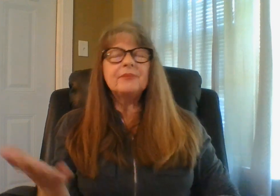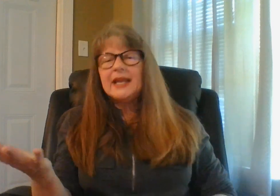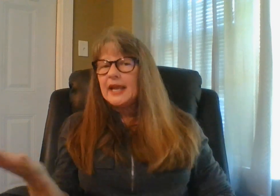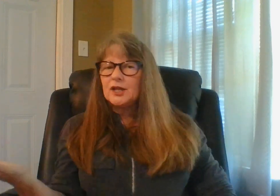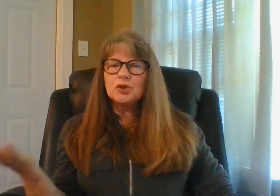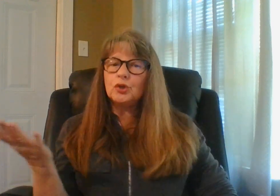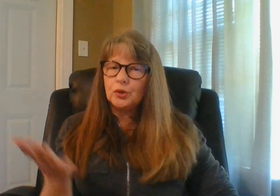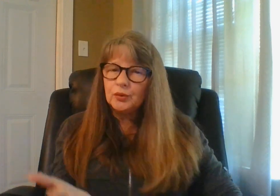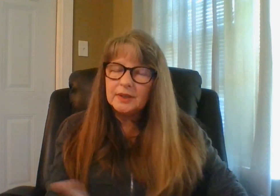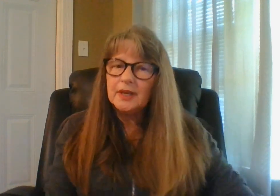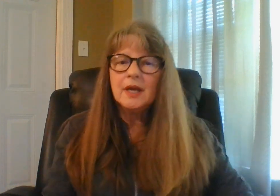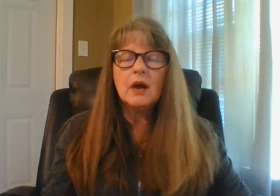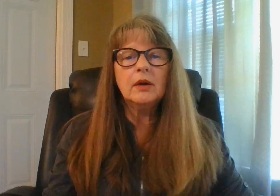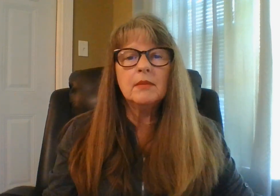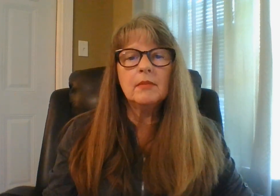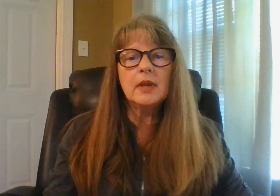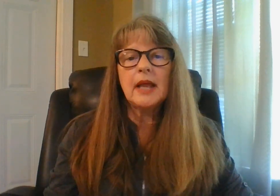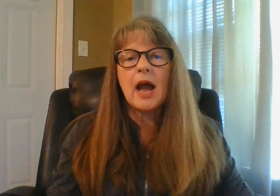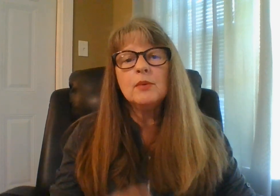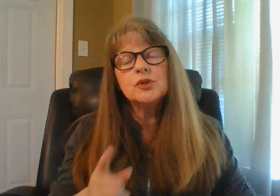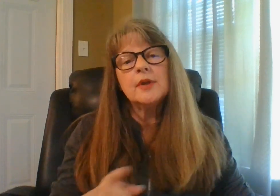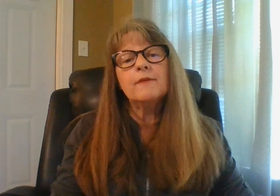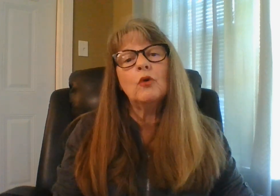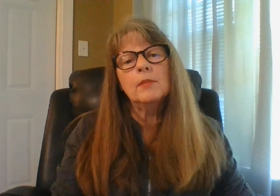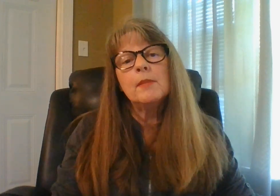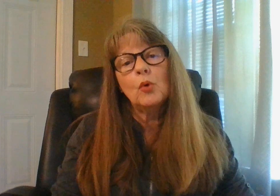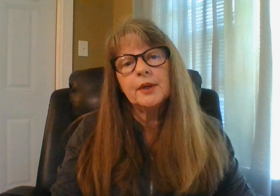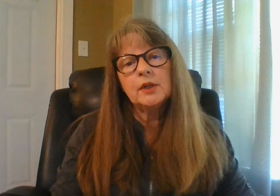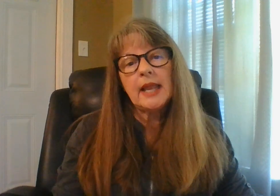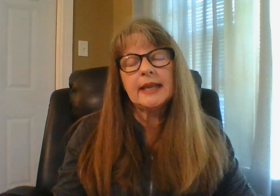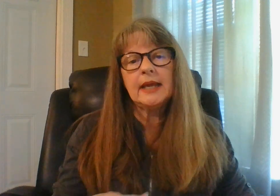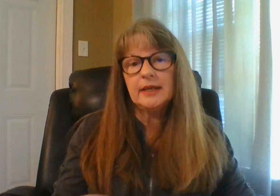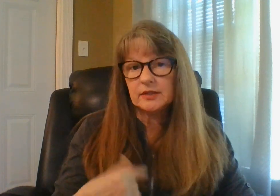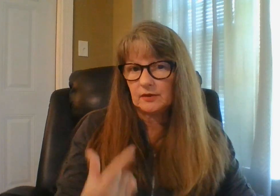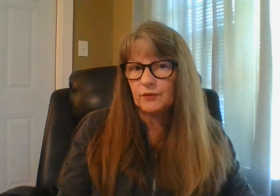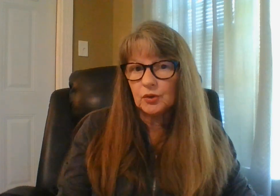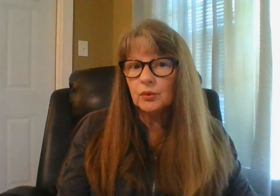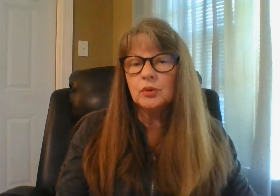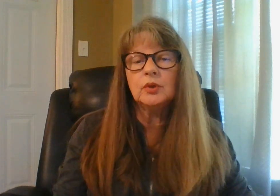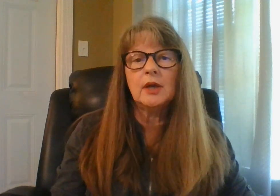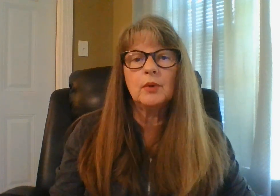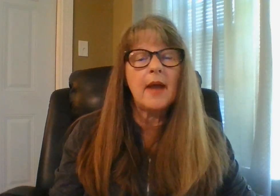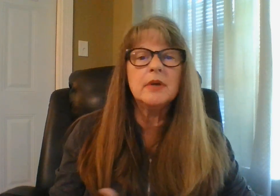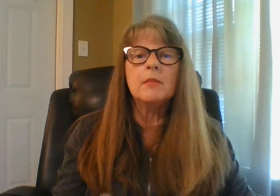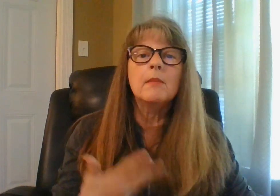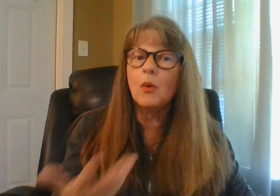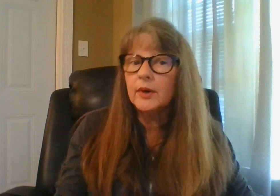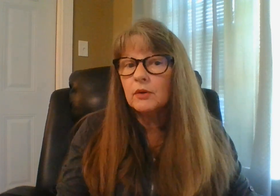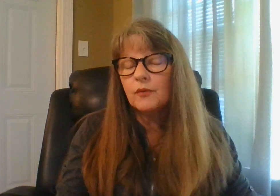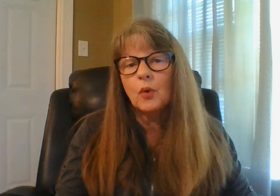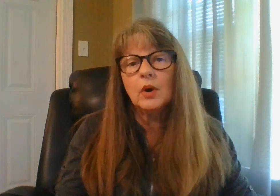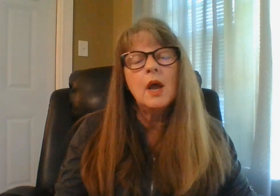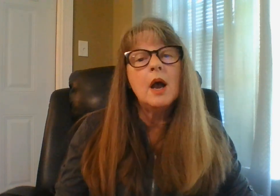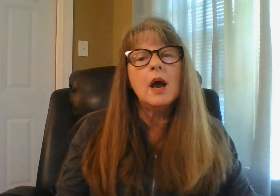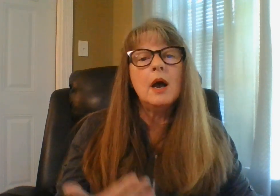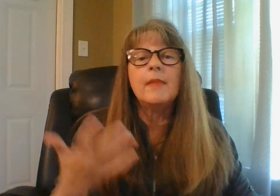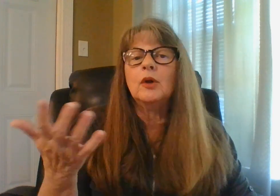and I guess you could I would do that for a memorial, like as a funeral, like we're having a memorial for my